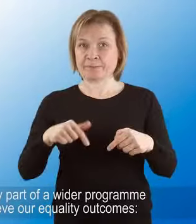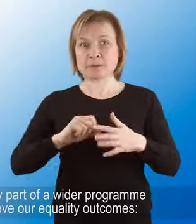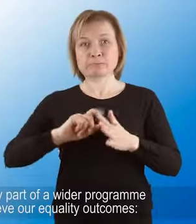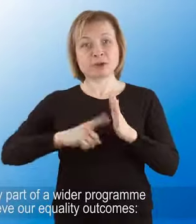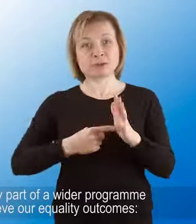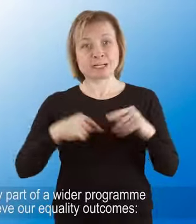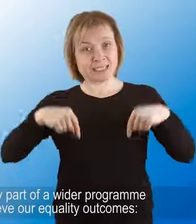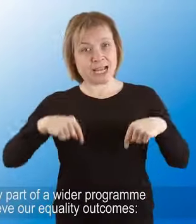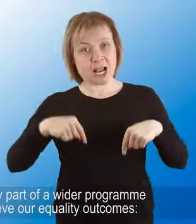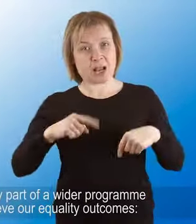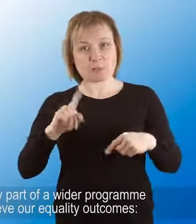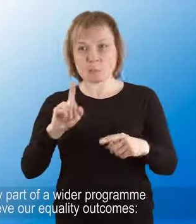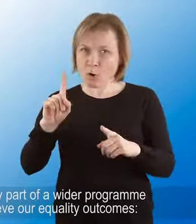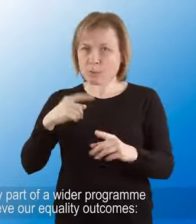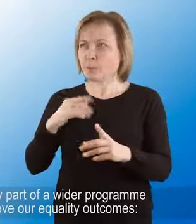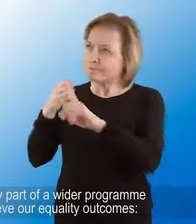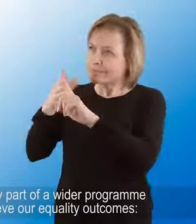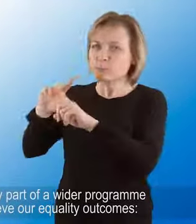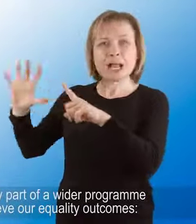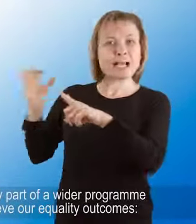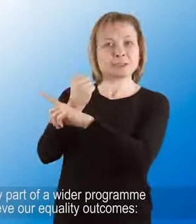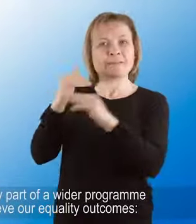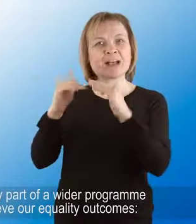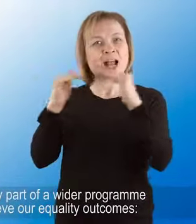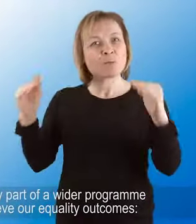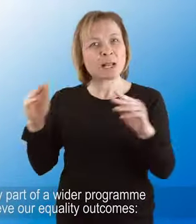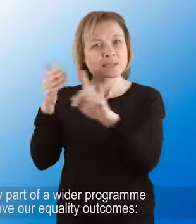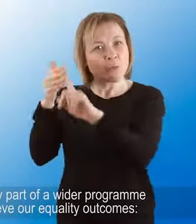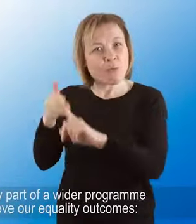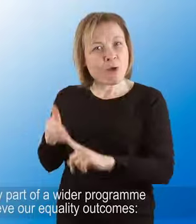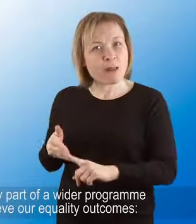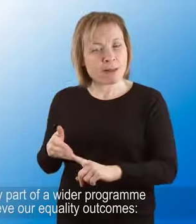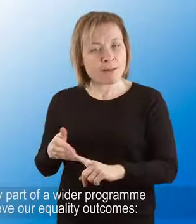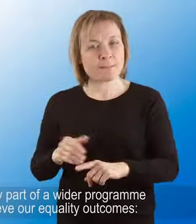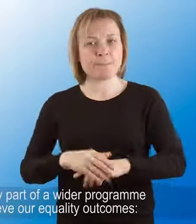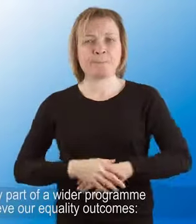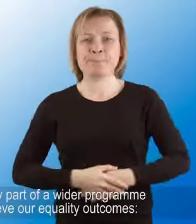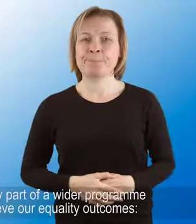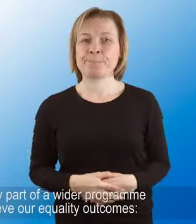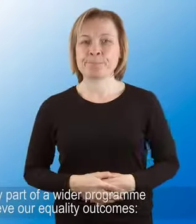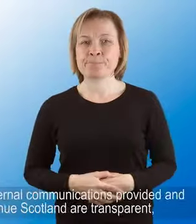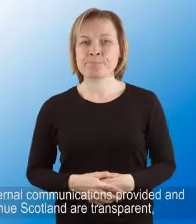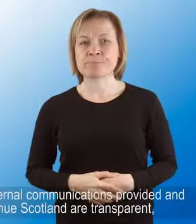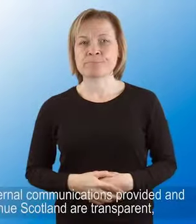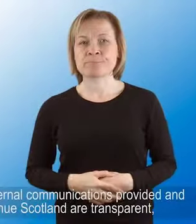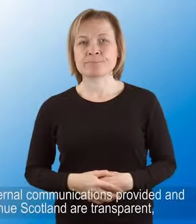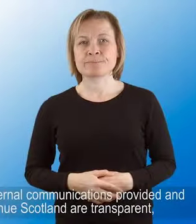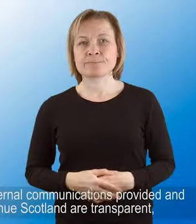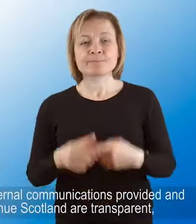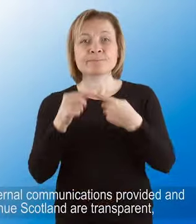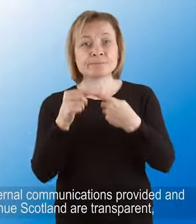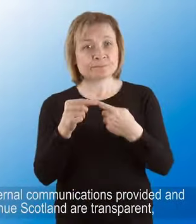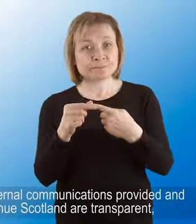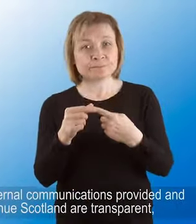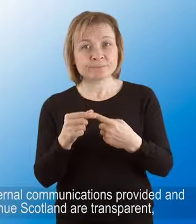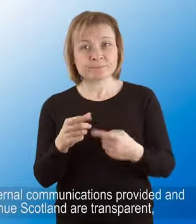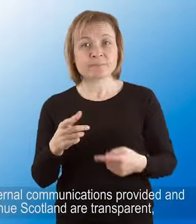is a key part of a wider programme of work to achieve our quality outcomes. All information and external